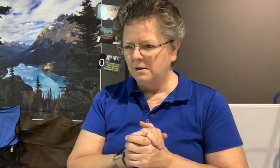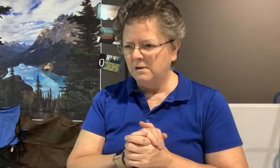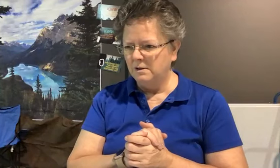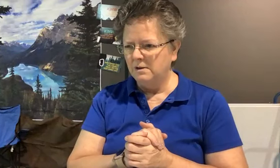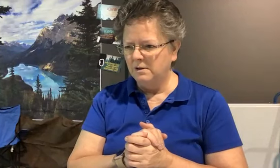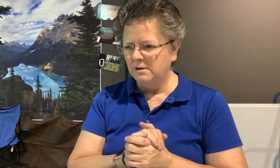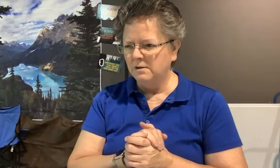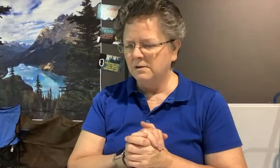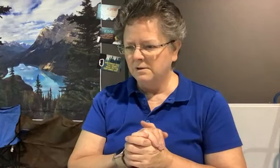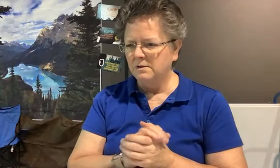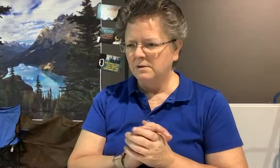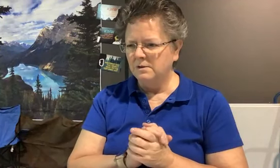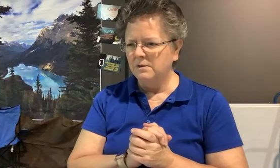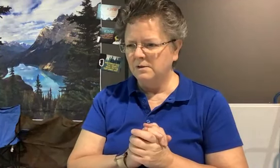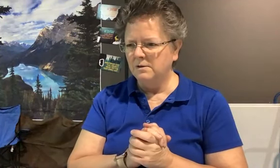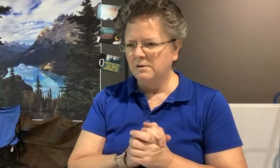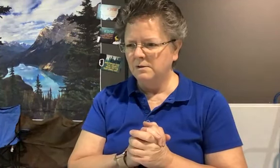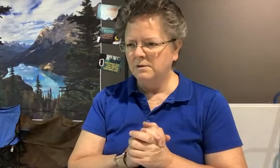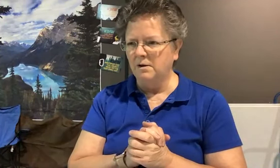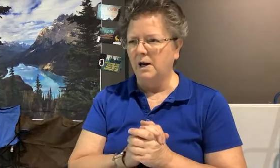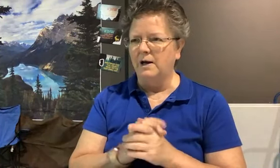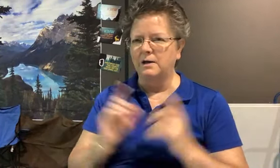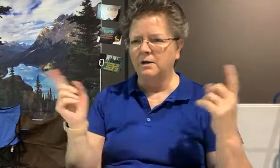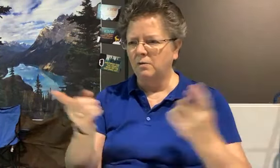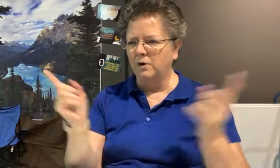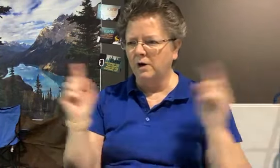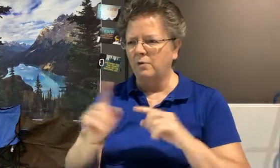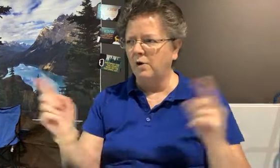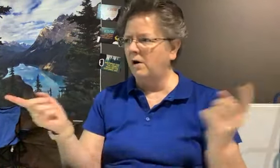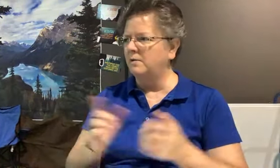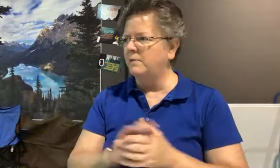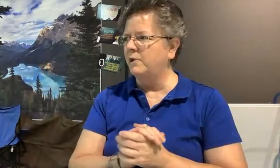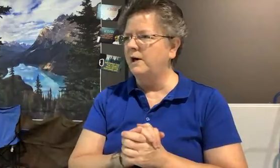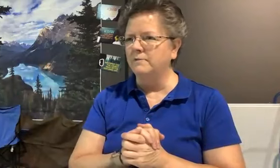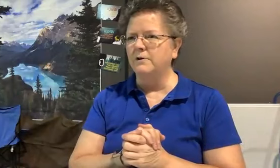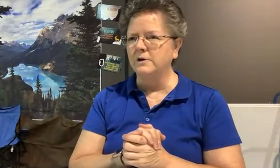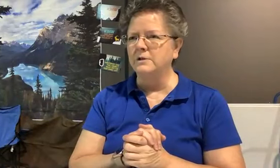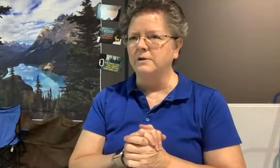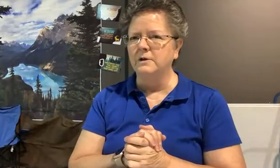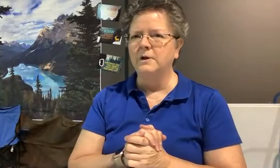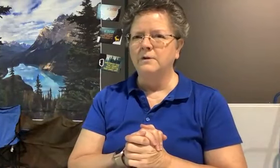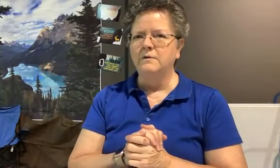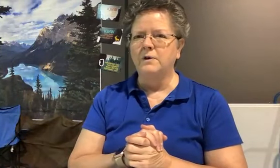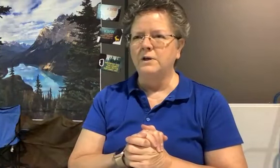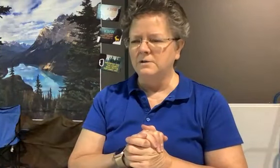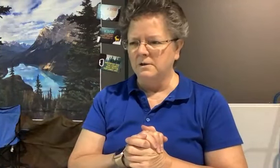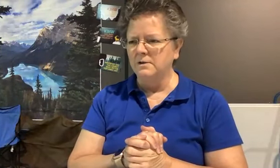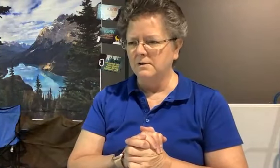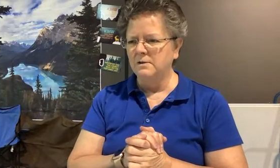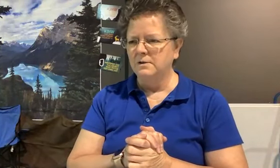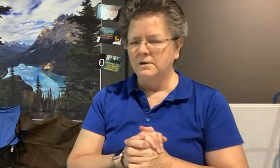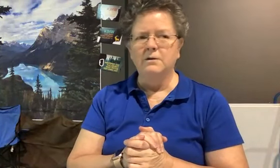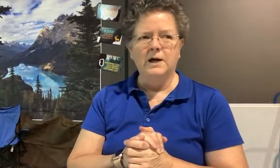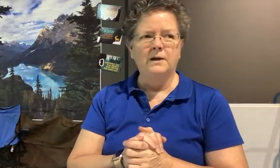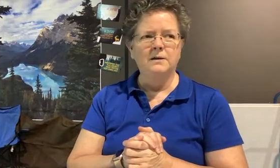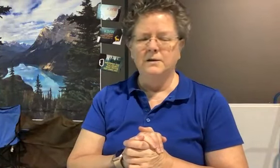call me when he gets his plan built. Okay. So we're all going to be praying for Crystal. Thank you so much. Okay. Thank you.